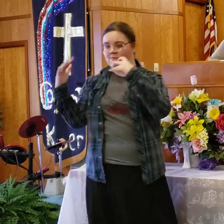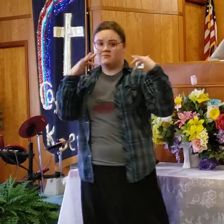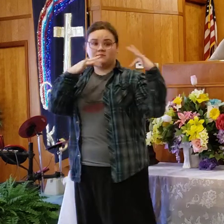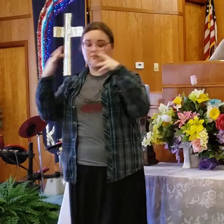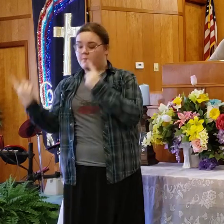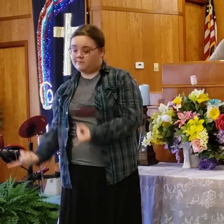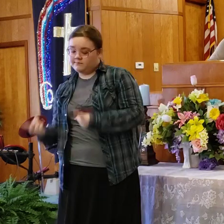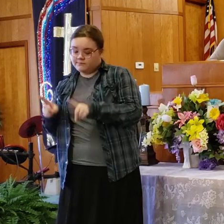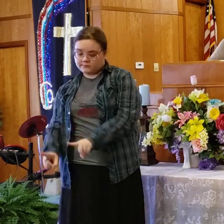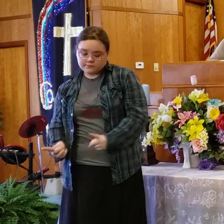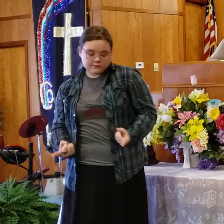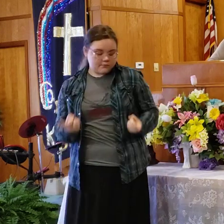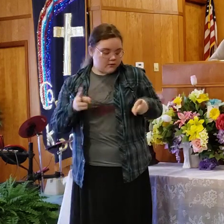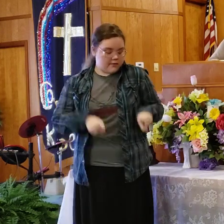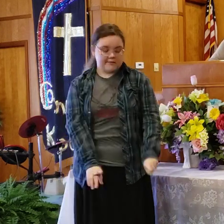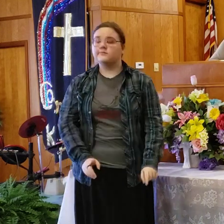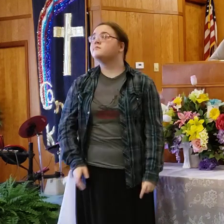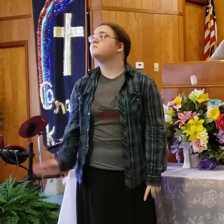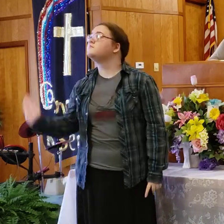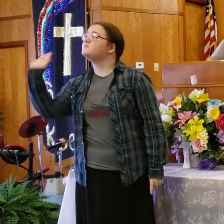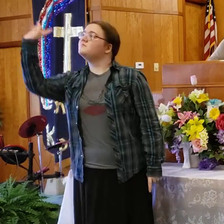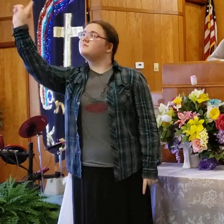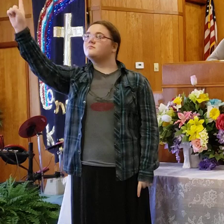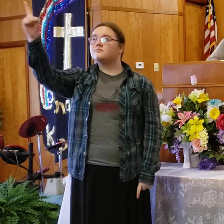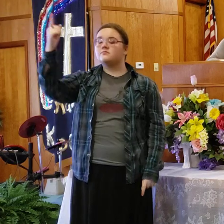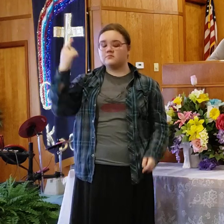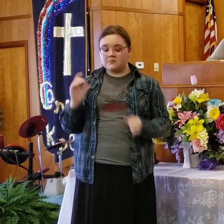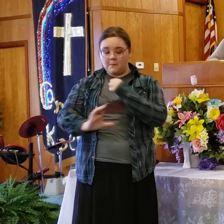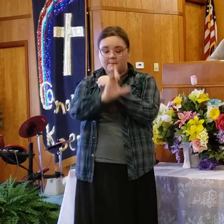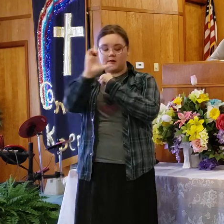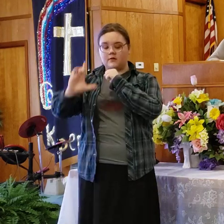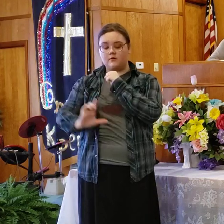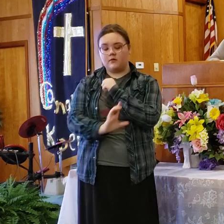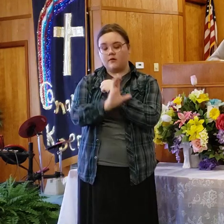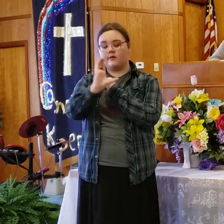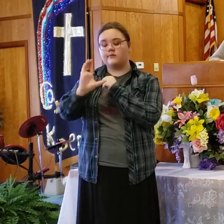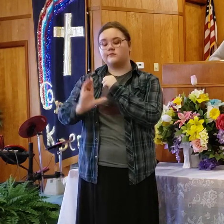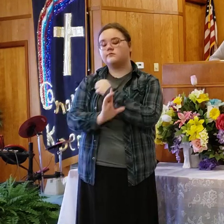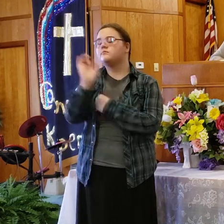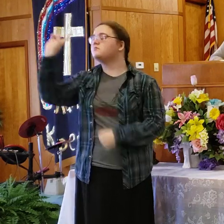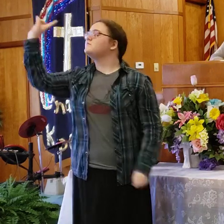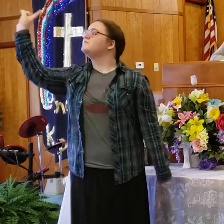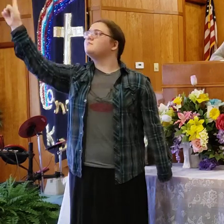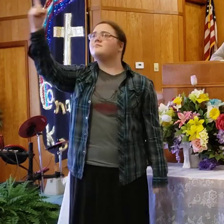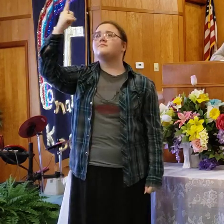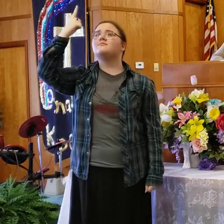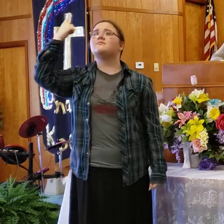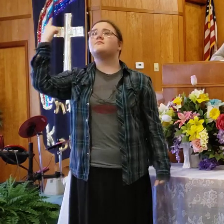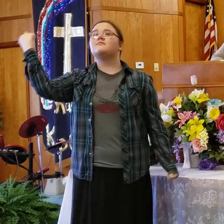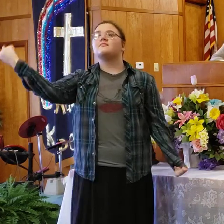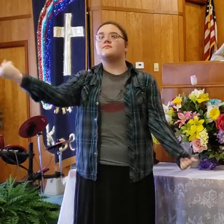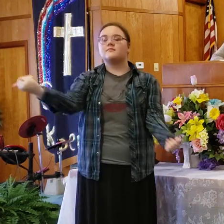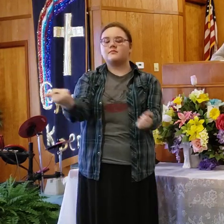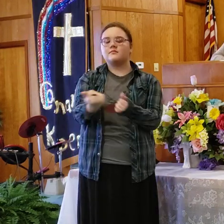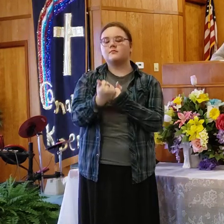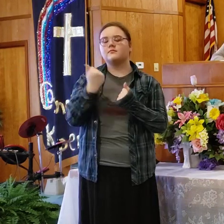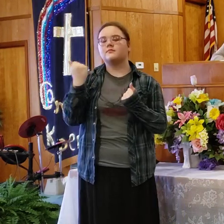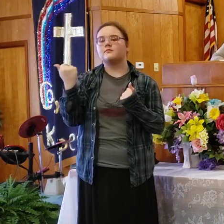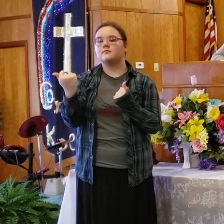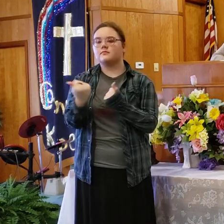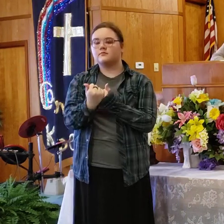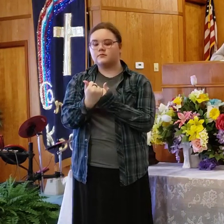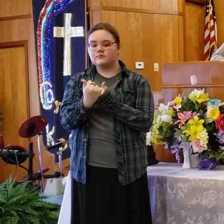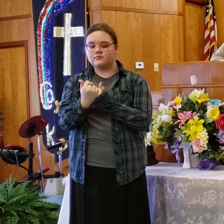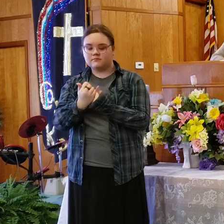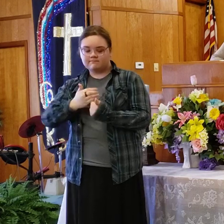In the middle of the war, you guard my soul. You alone are the